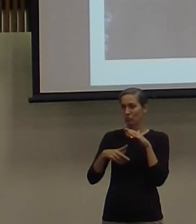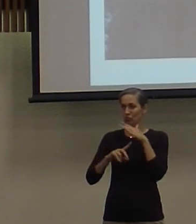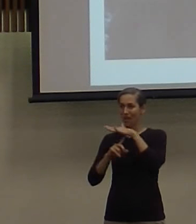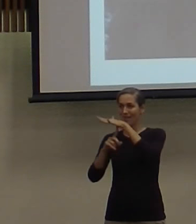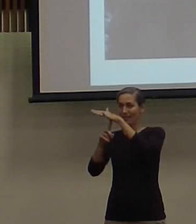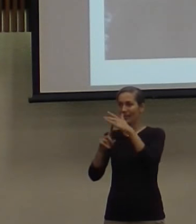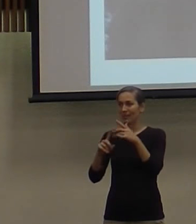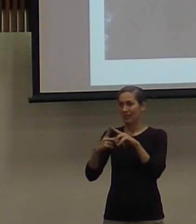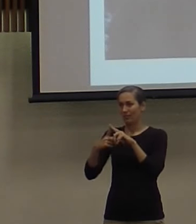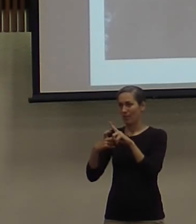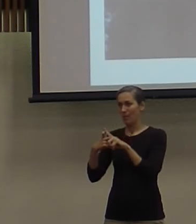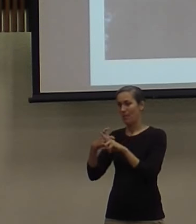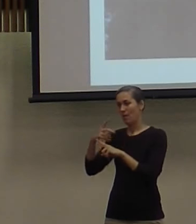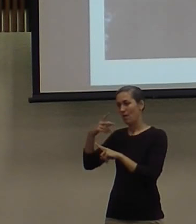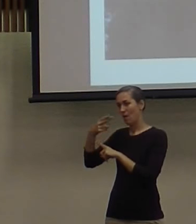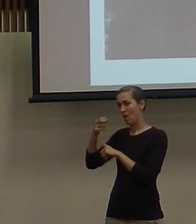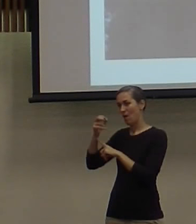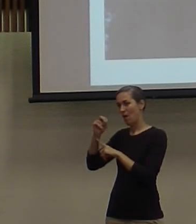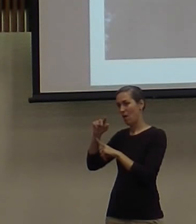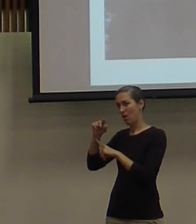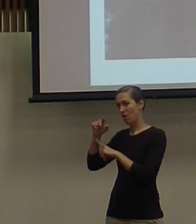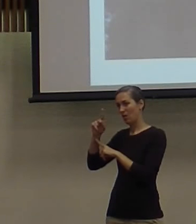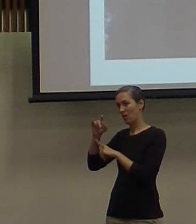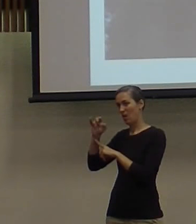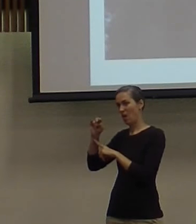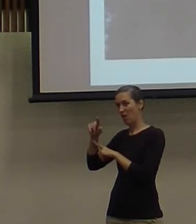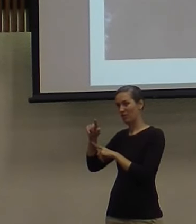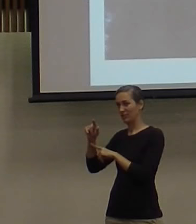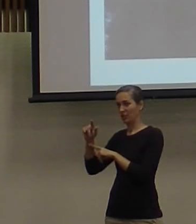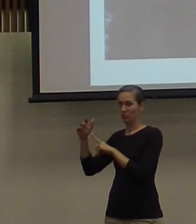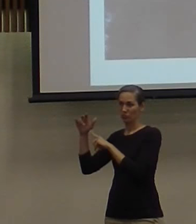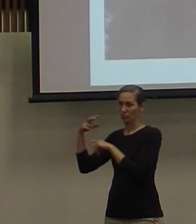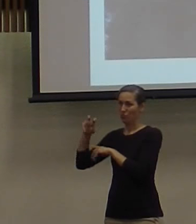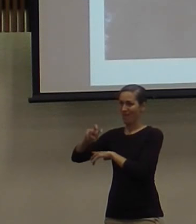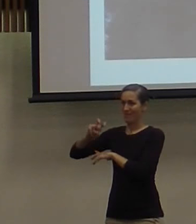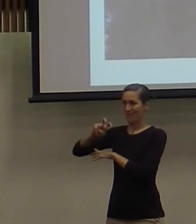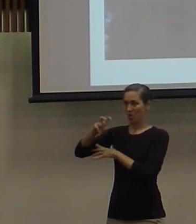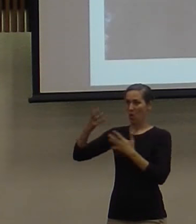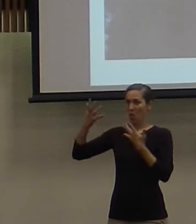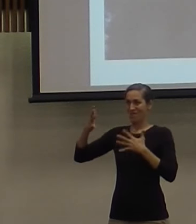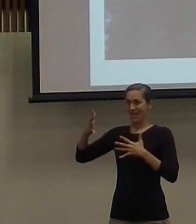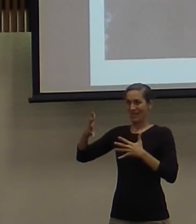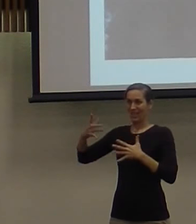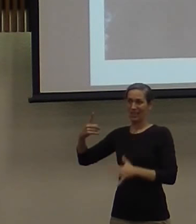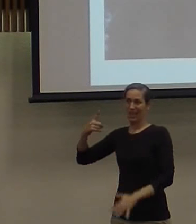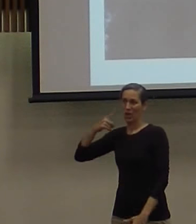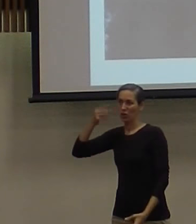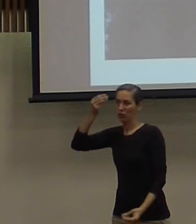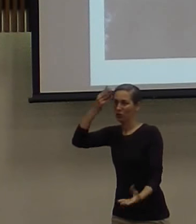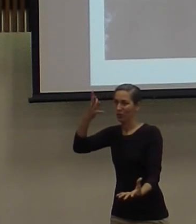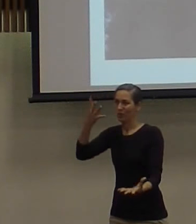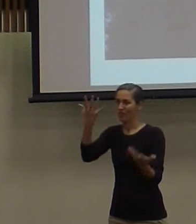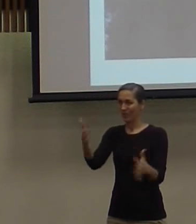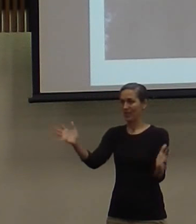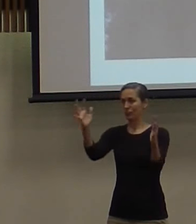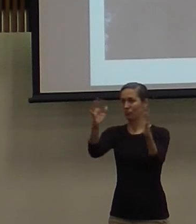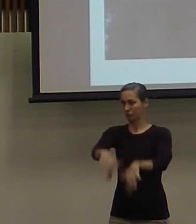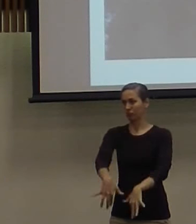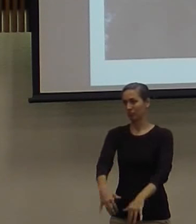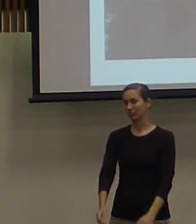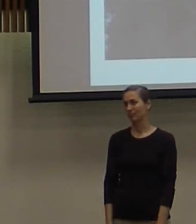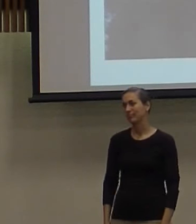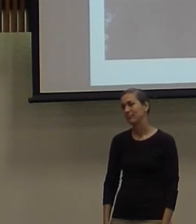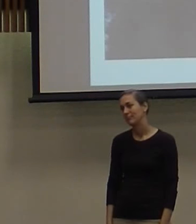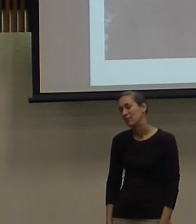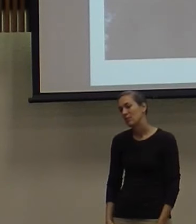news that the Saigon already defeated. So you see that the church member and